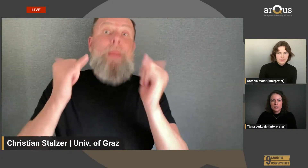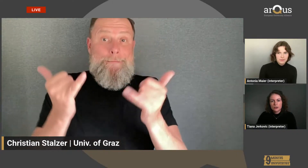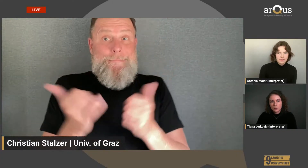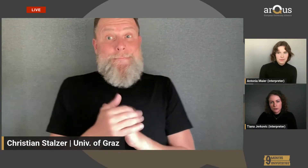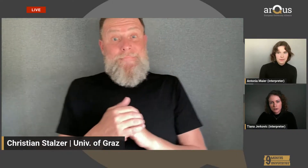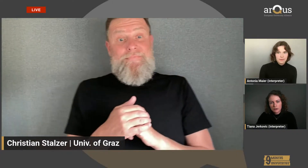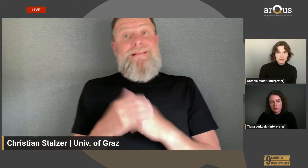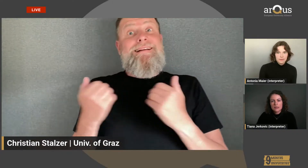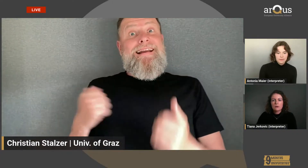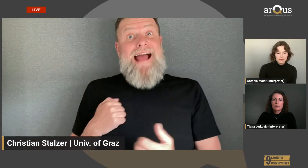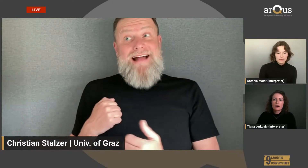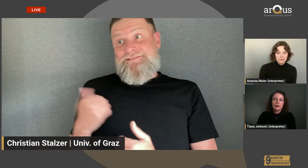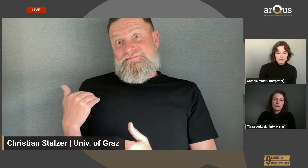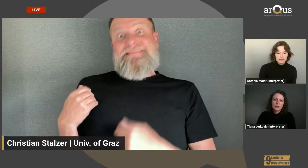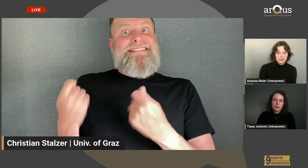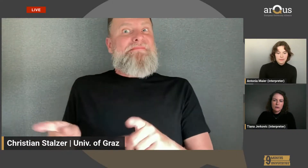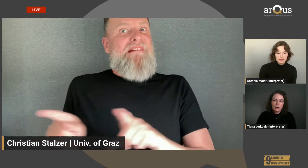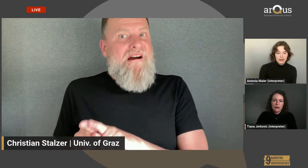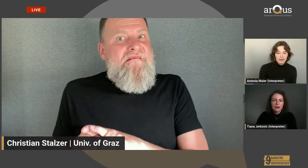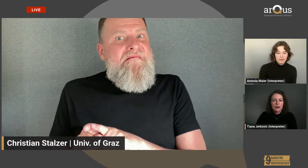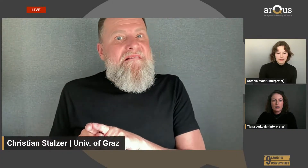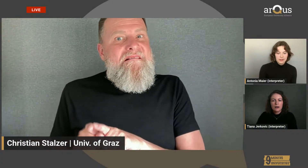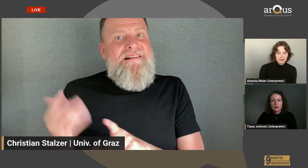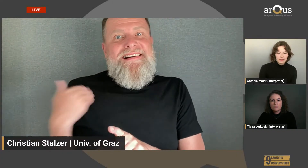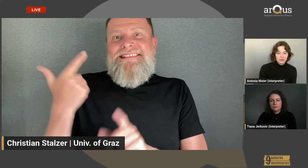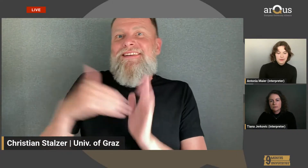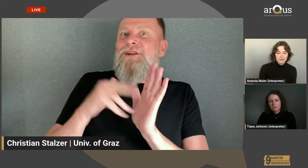find interpreters or also